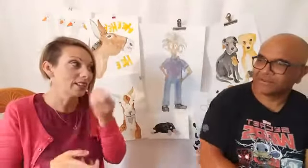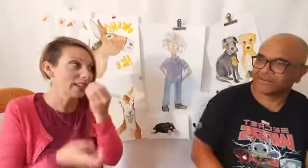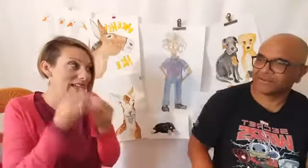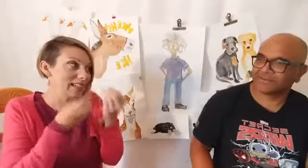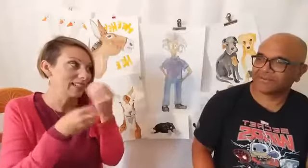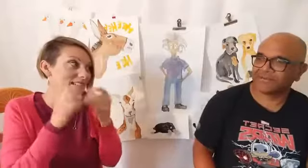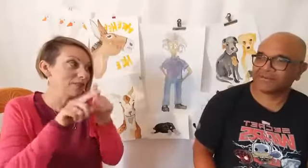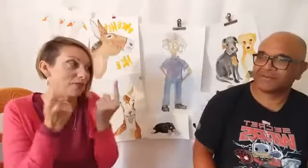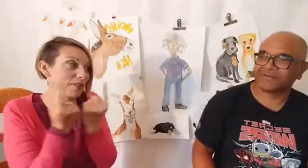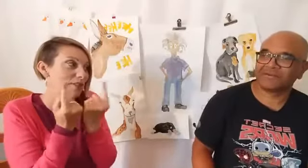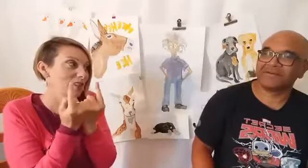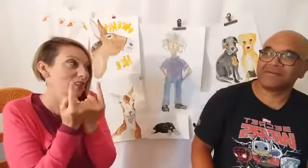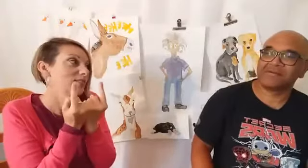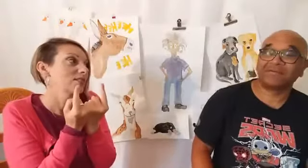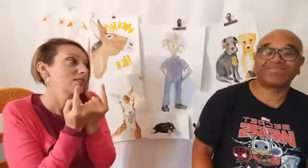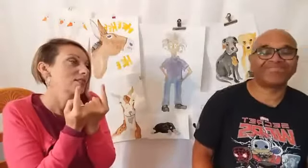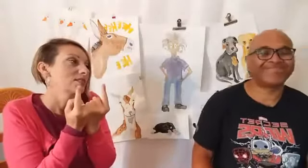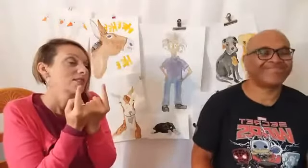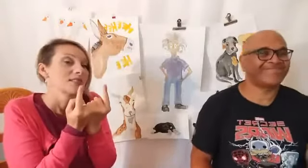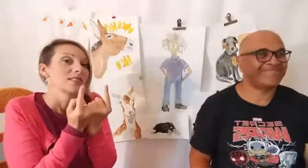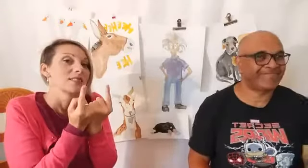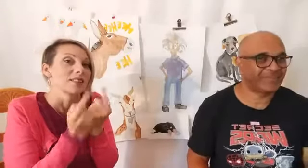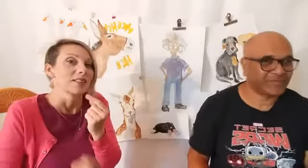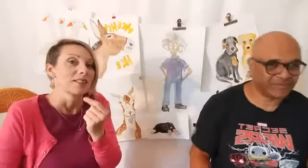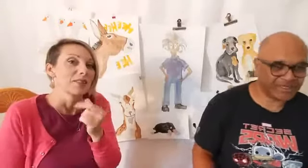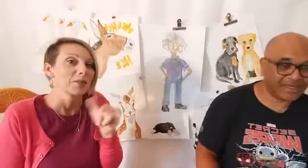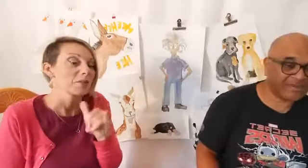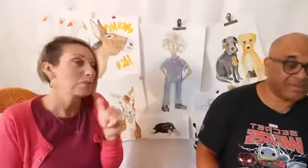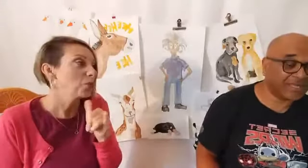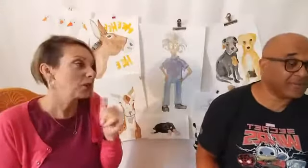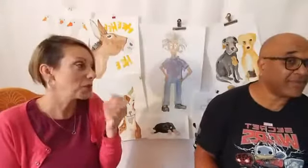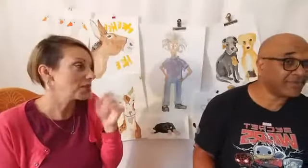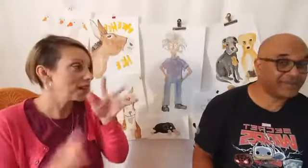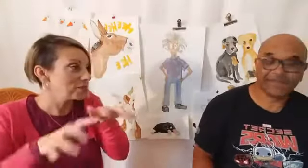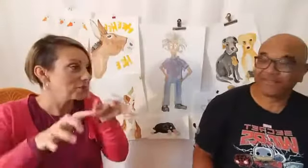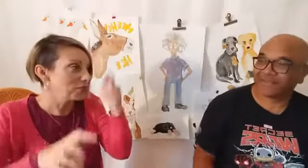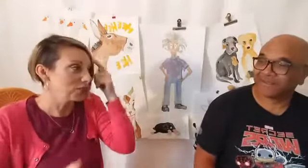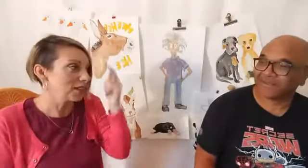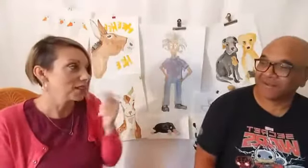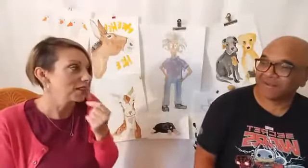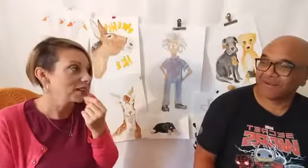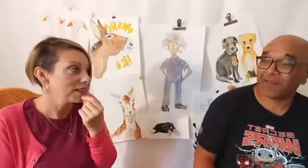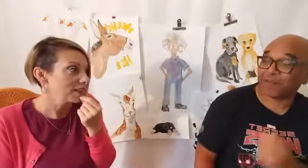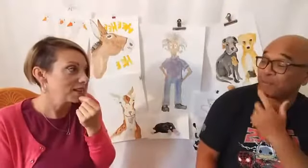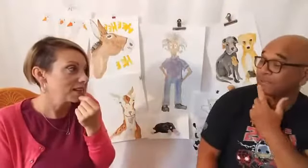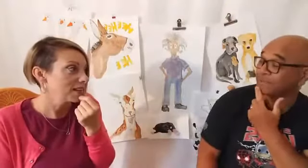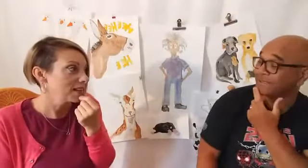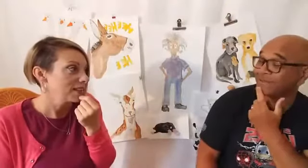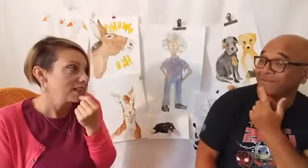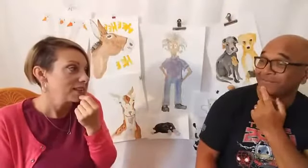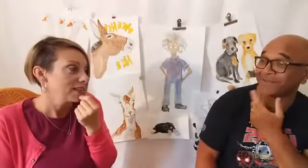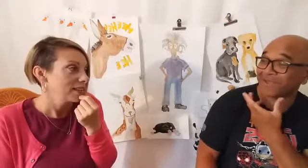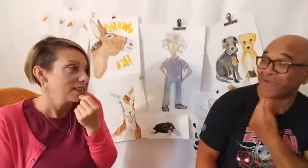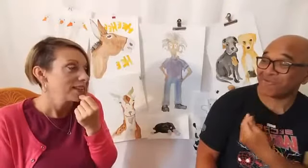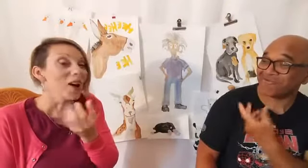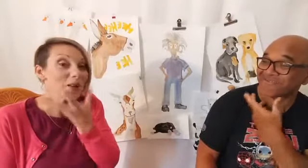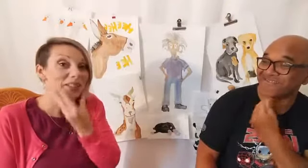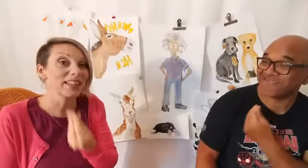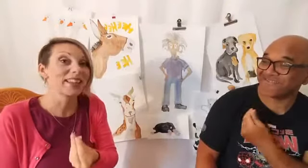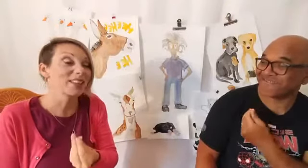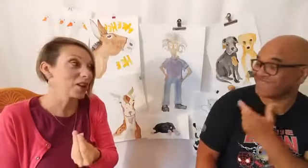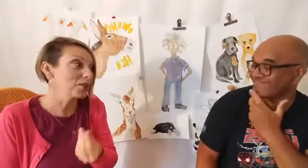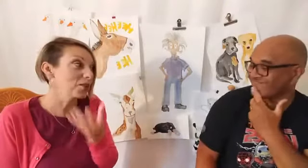liked to eat different things. Yeah, so... Which one of the animals do you think? I think possibly the goat. I